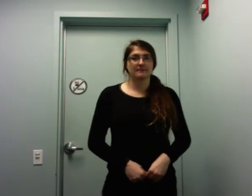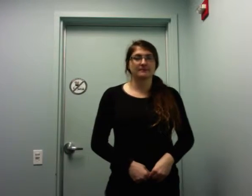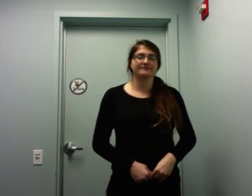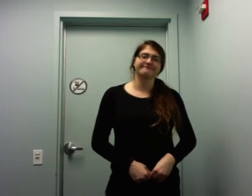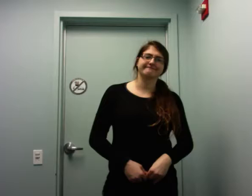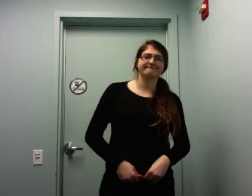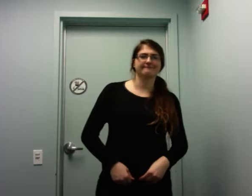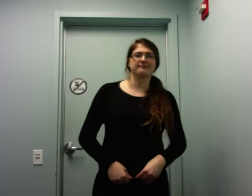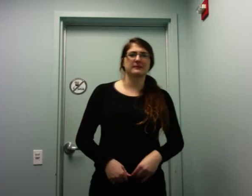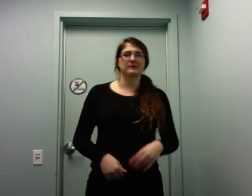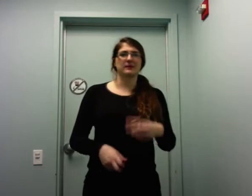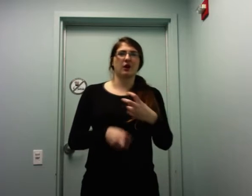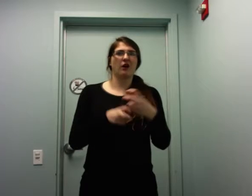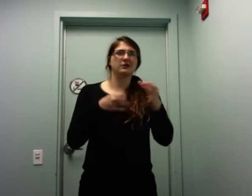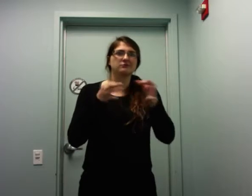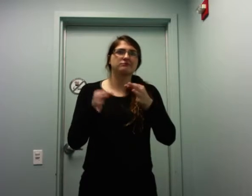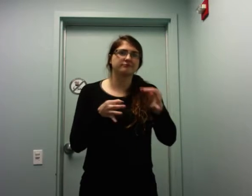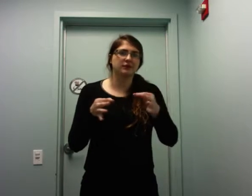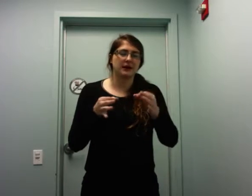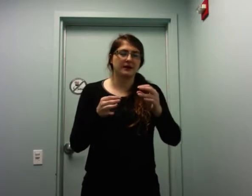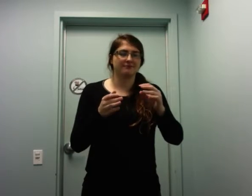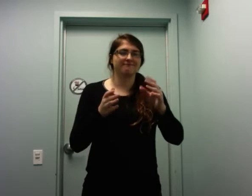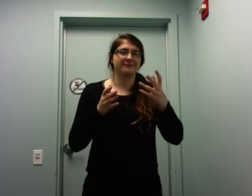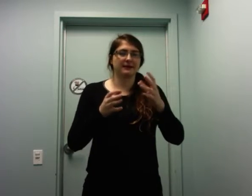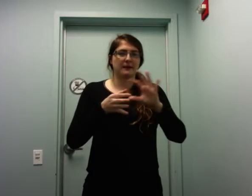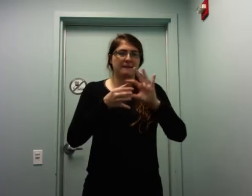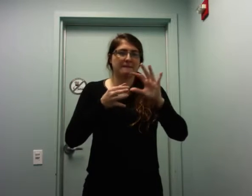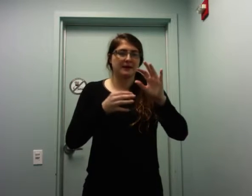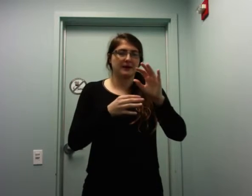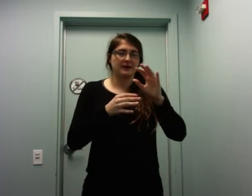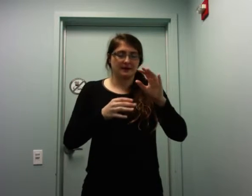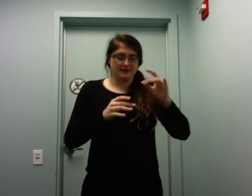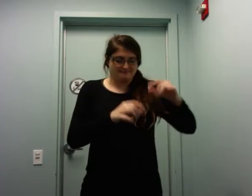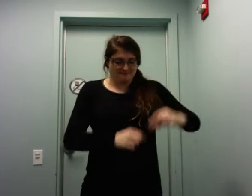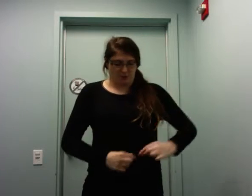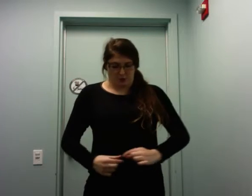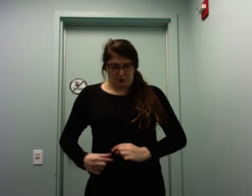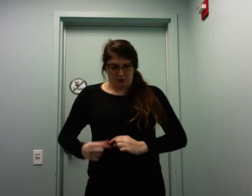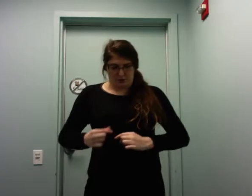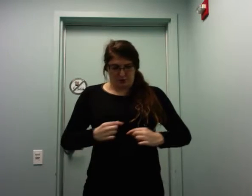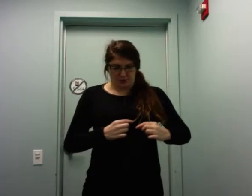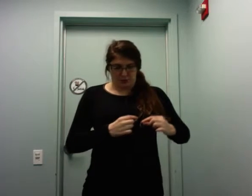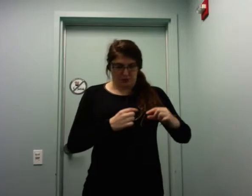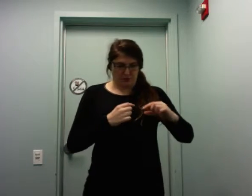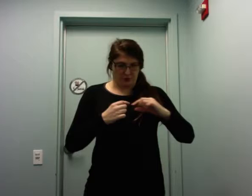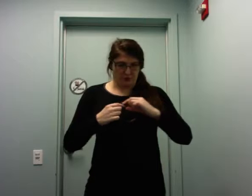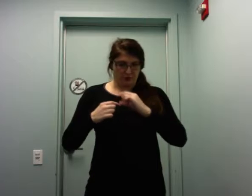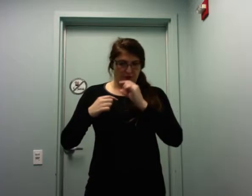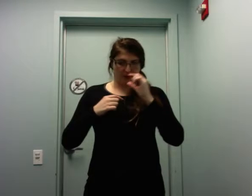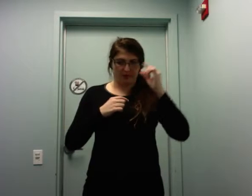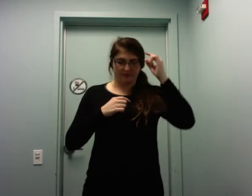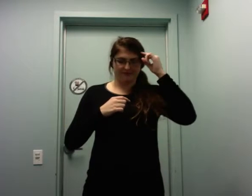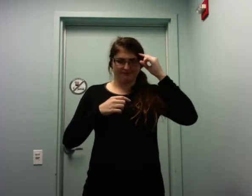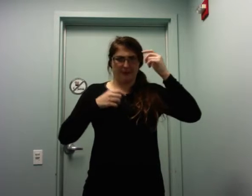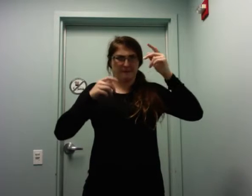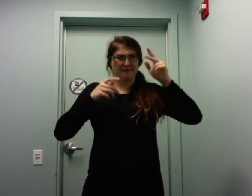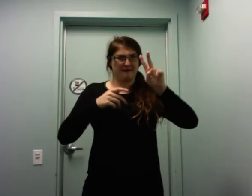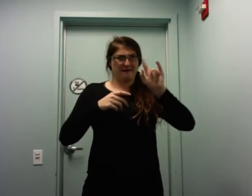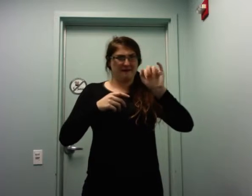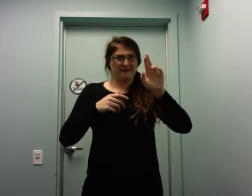throughout the immune system and throughout the body and alert the body that something is inside, and alert the body what it